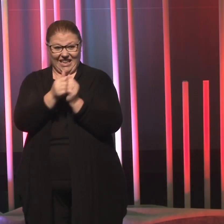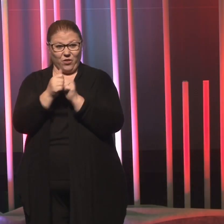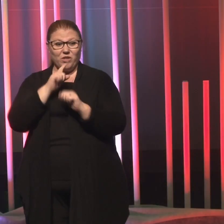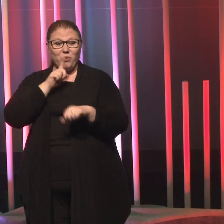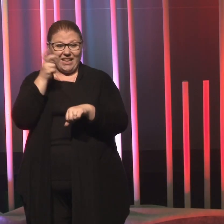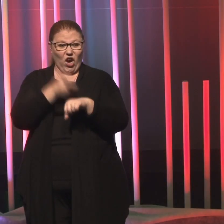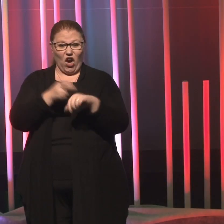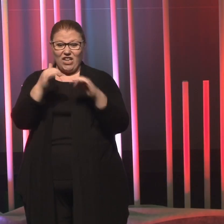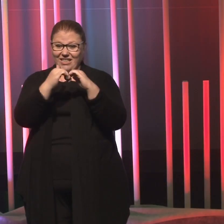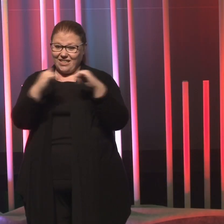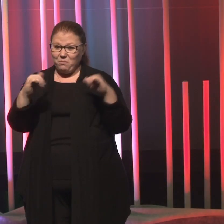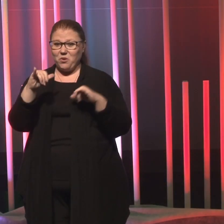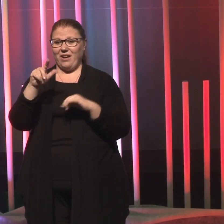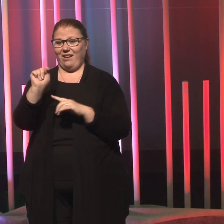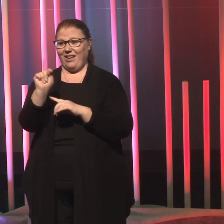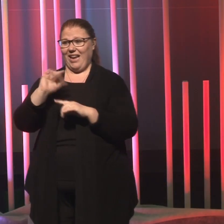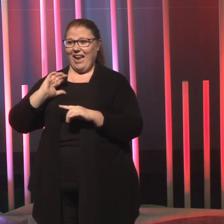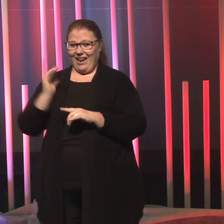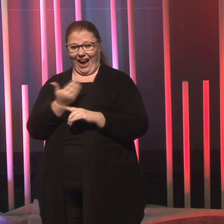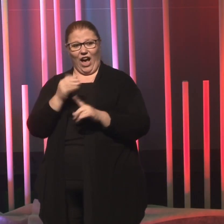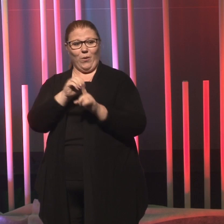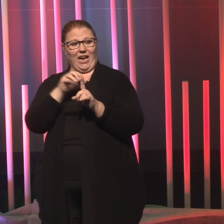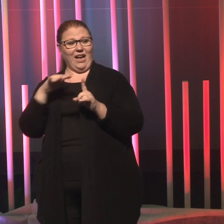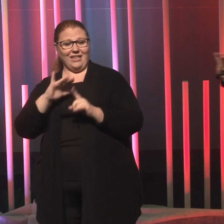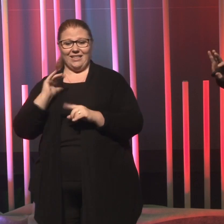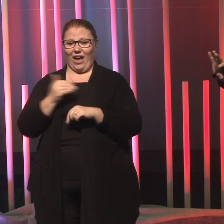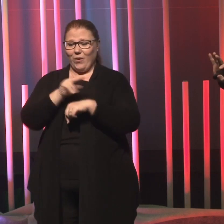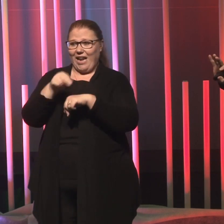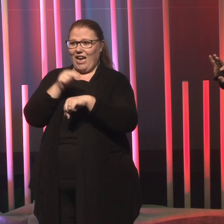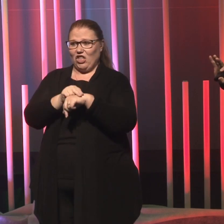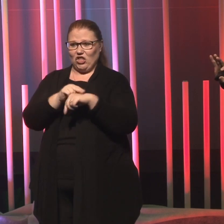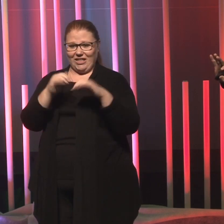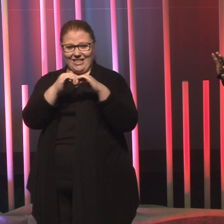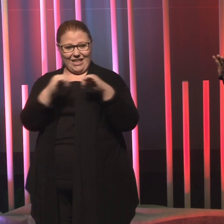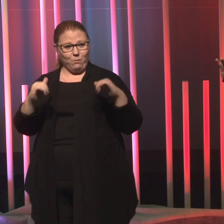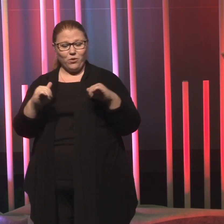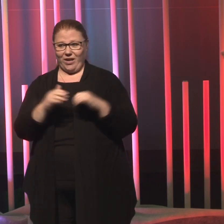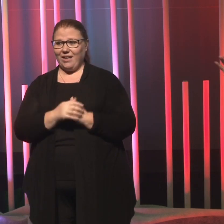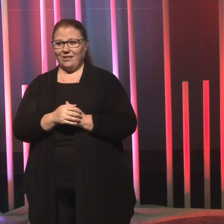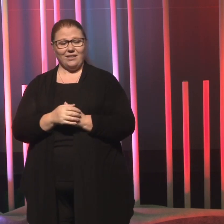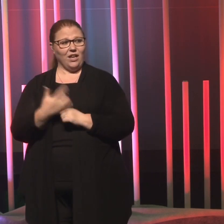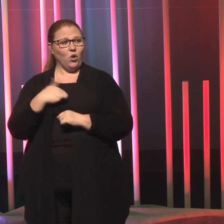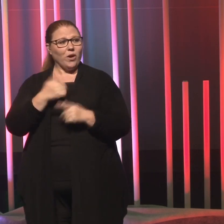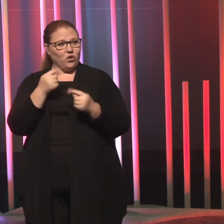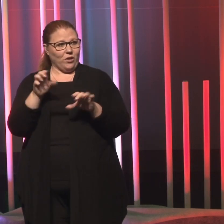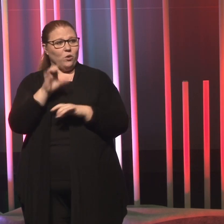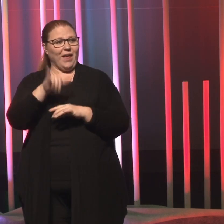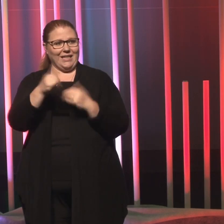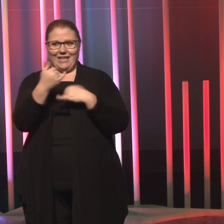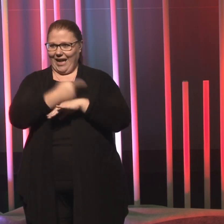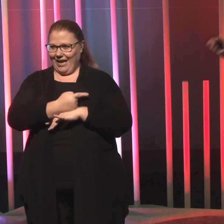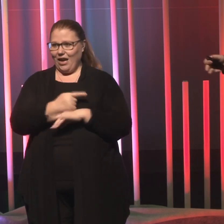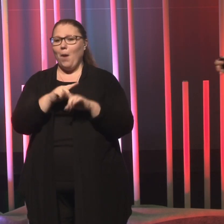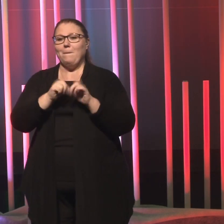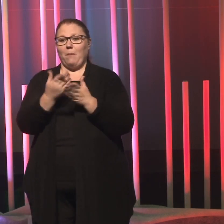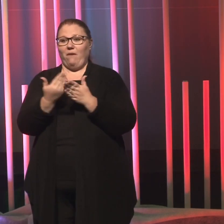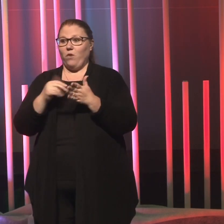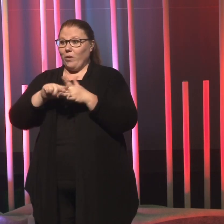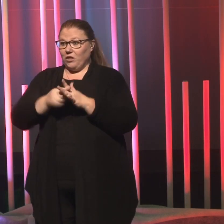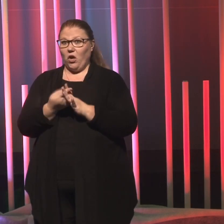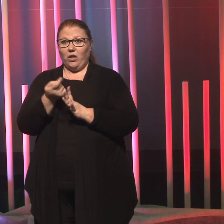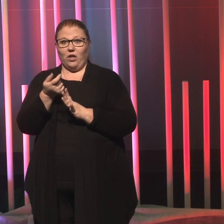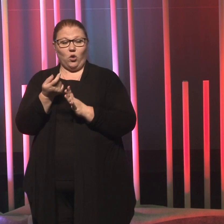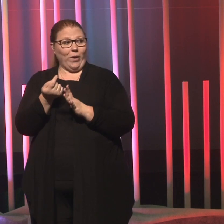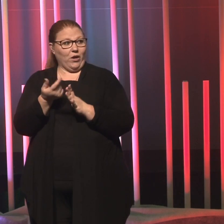in our context, in our nation, to kind of separate these two things. So we're going to try and do that today. But before we jump in, a little